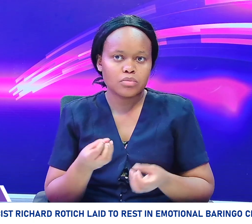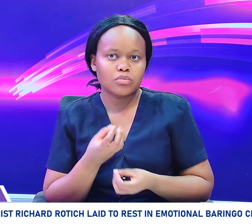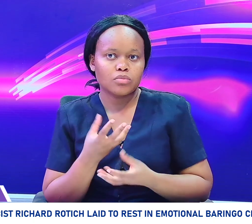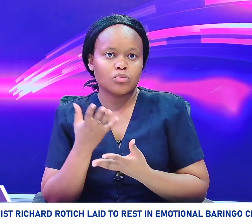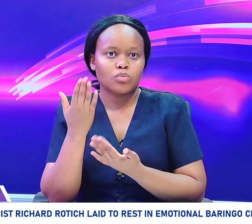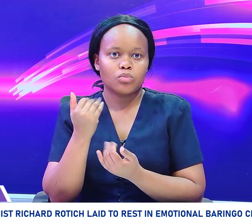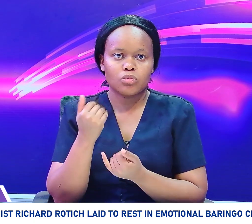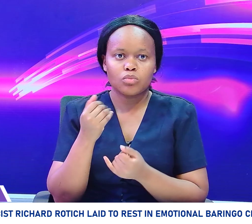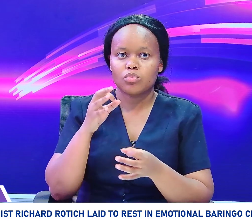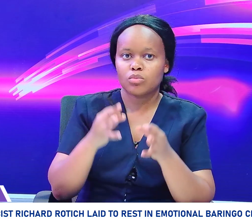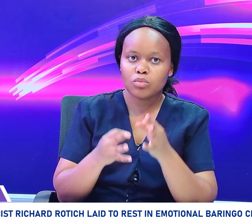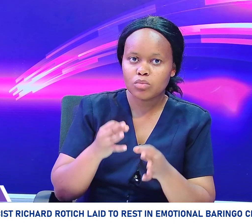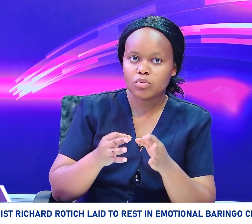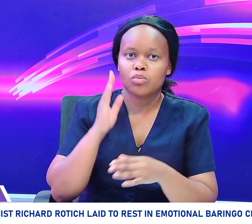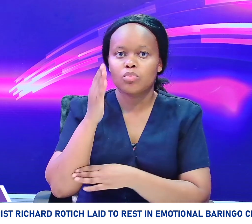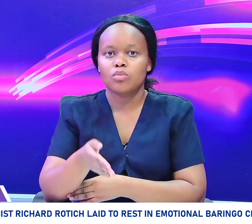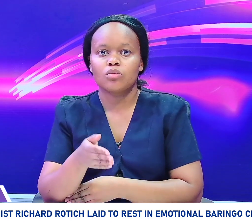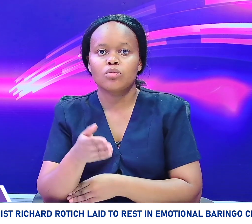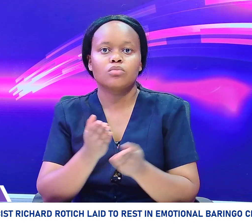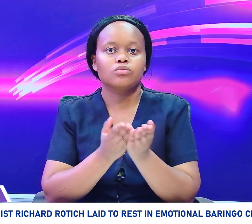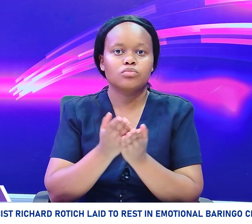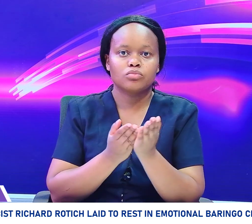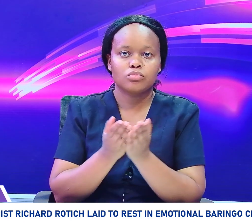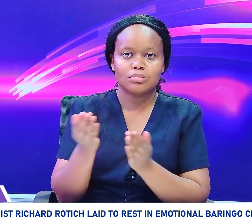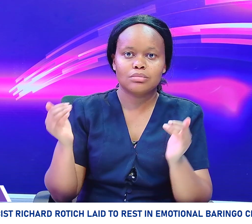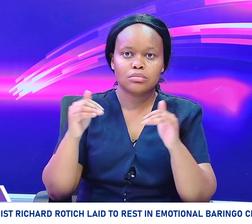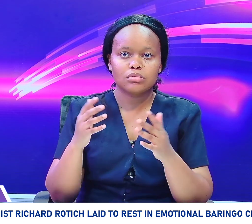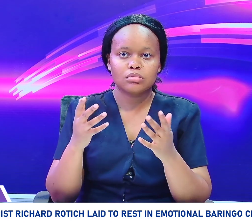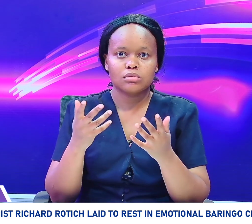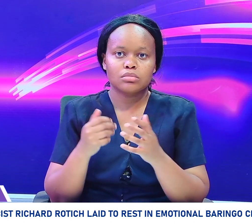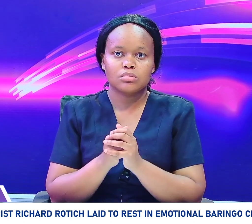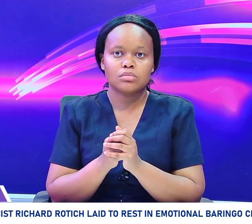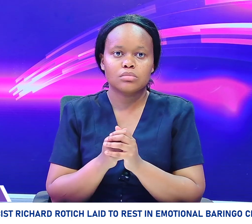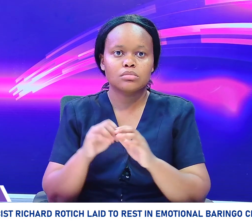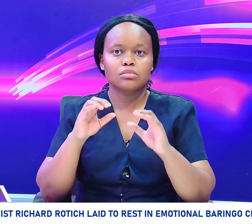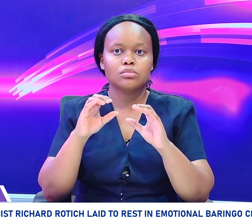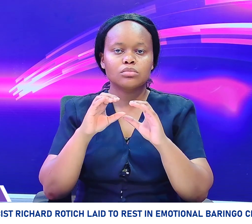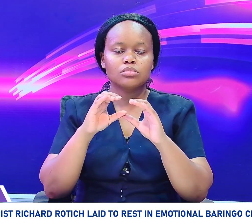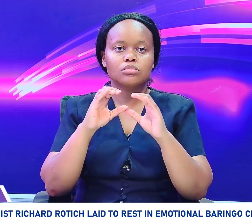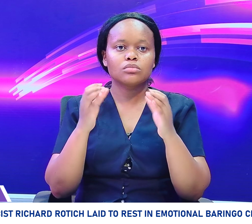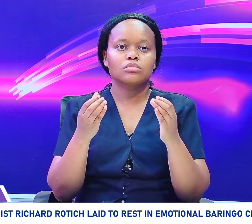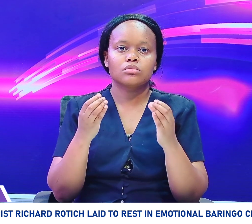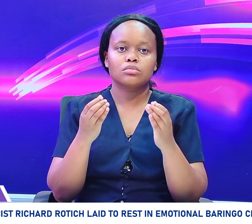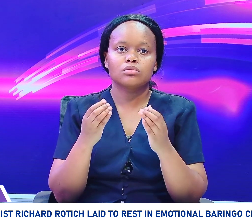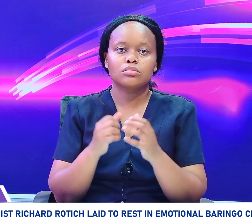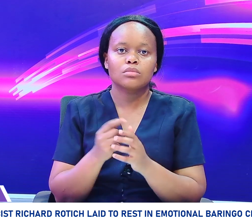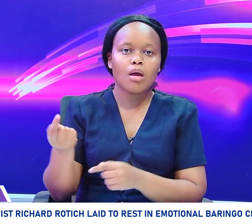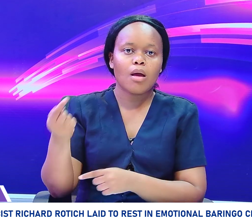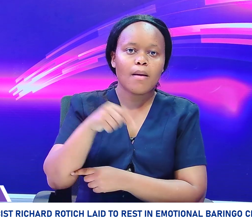intensify efforts to curb the rising insecurity, and many expressed hope that justice will be served as if